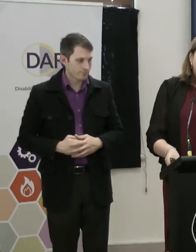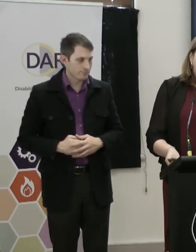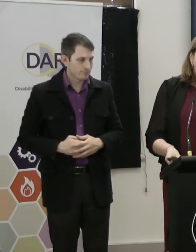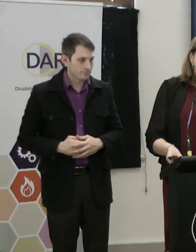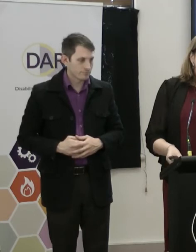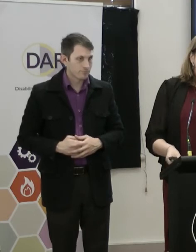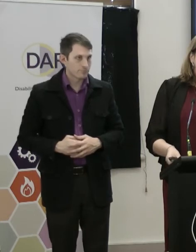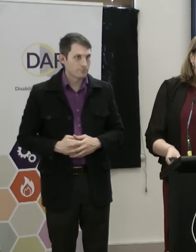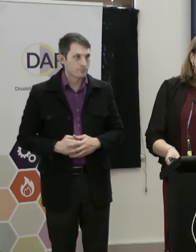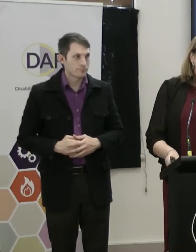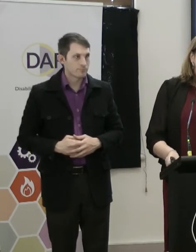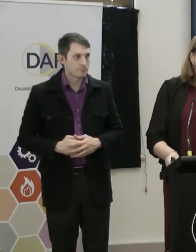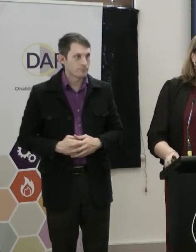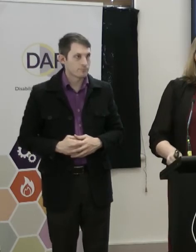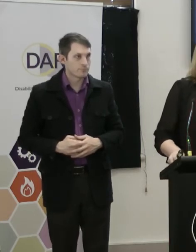There's a range of...